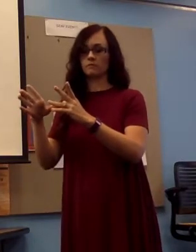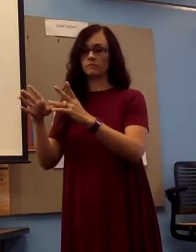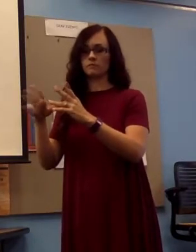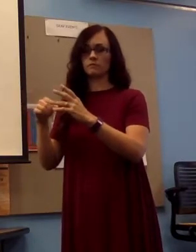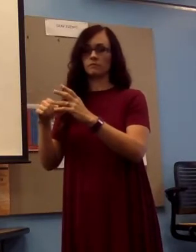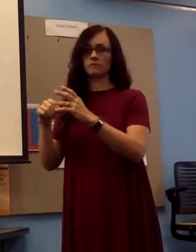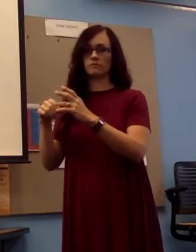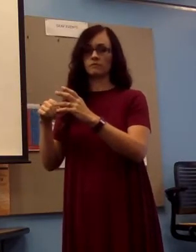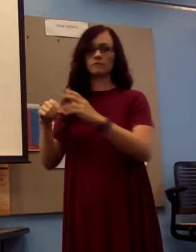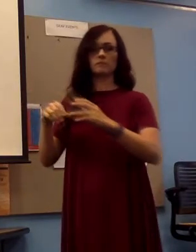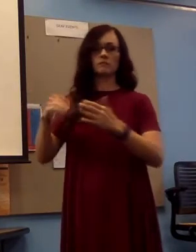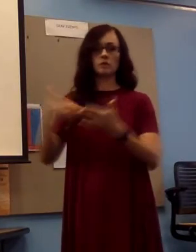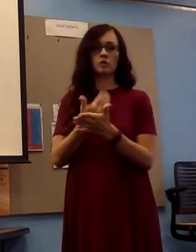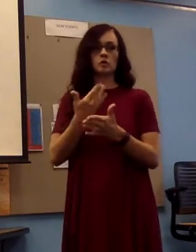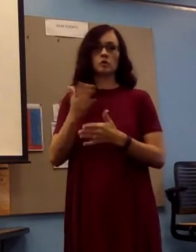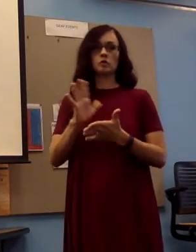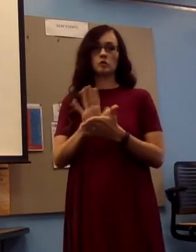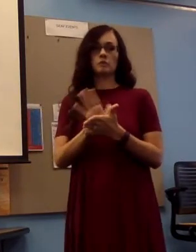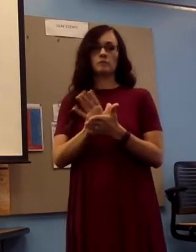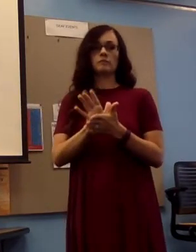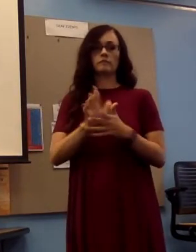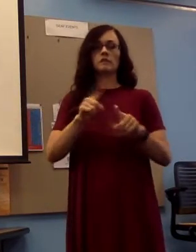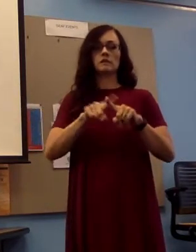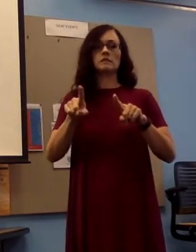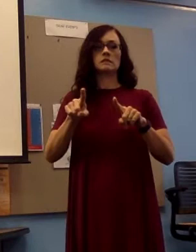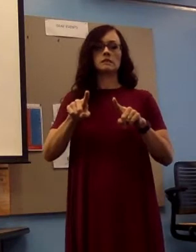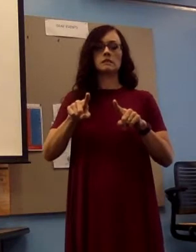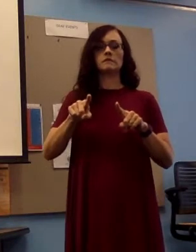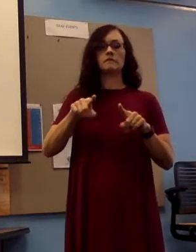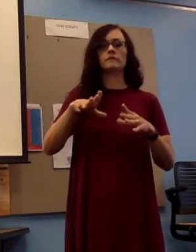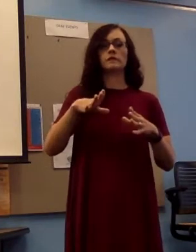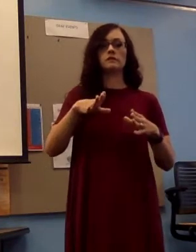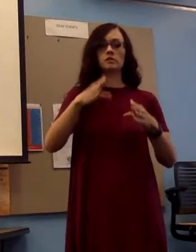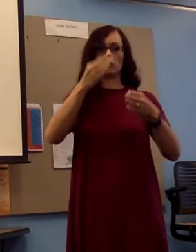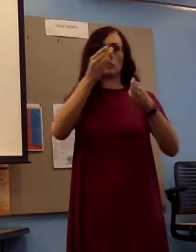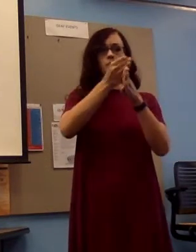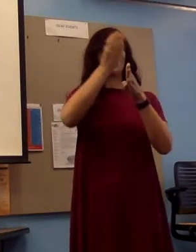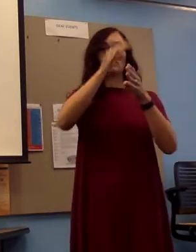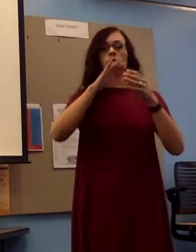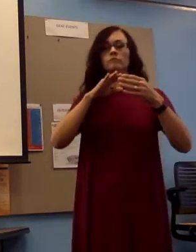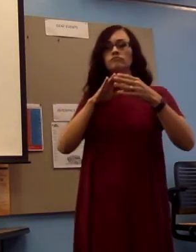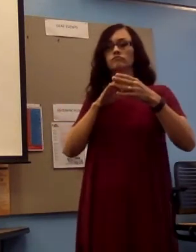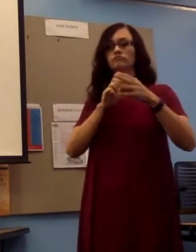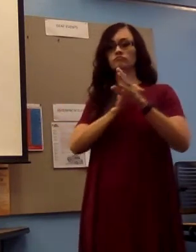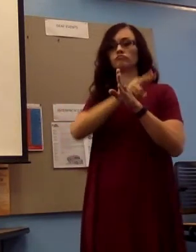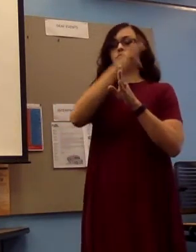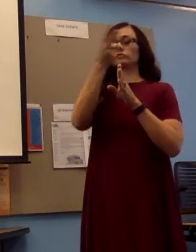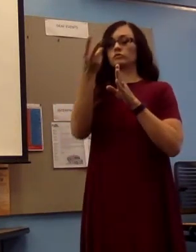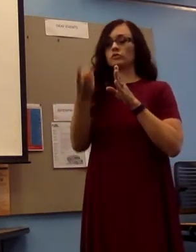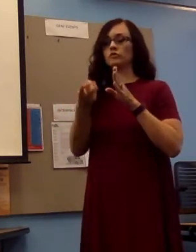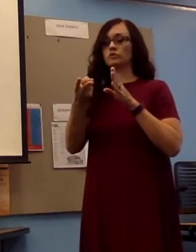tower, they push Gothel out of the window, and they get married, and Rapunzel is actually the prince.